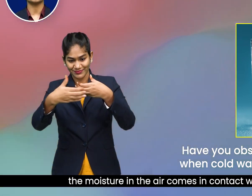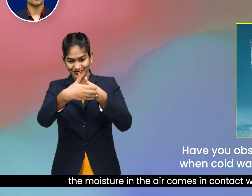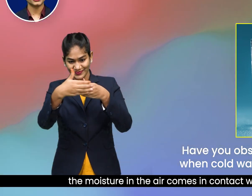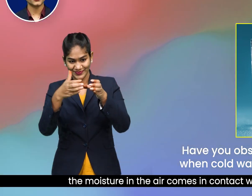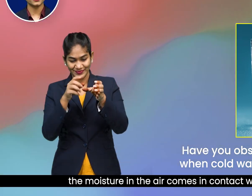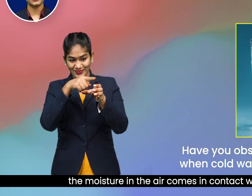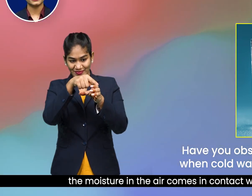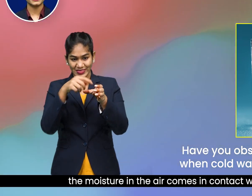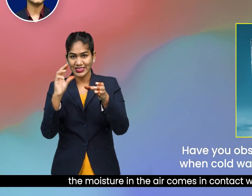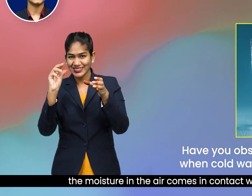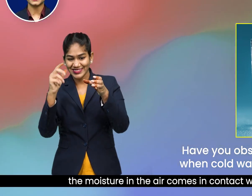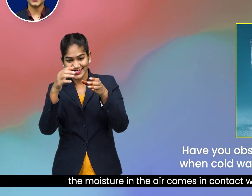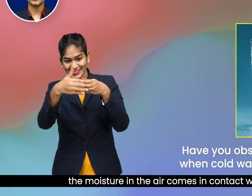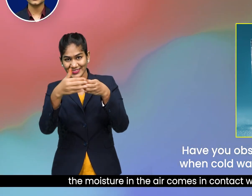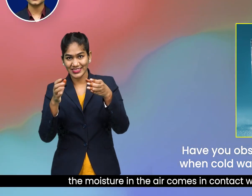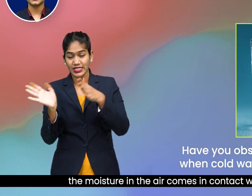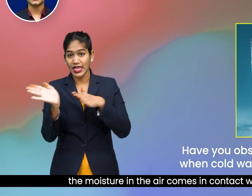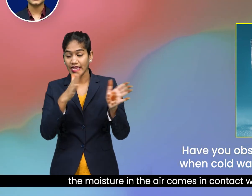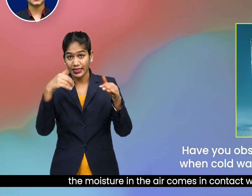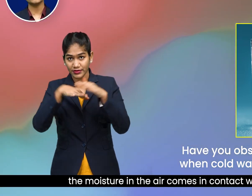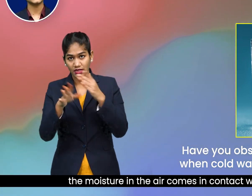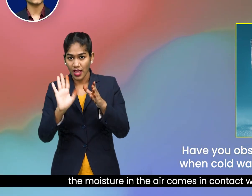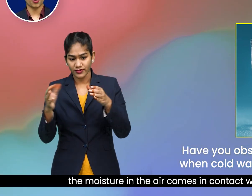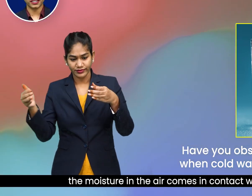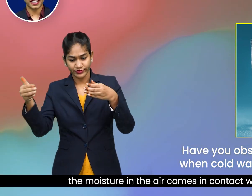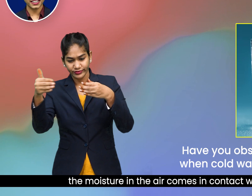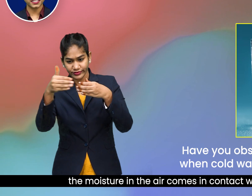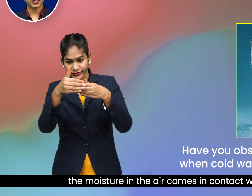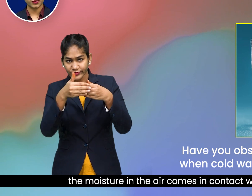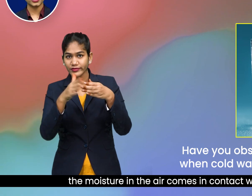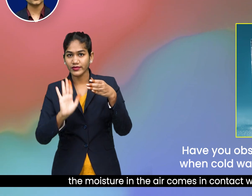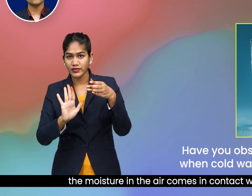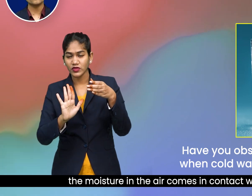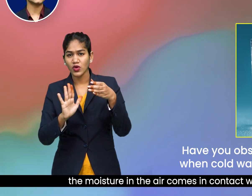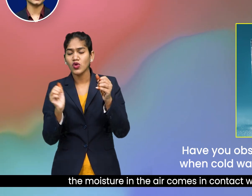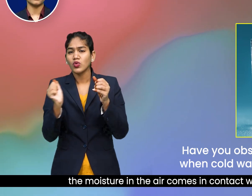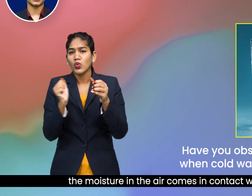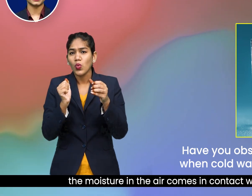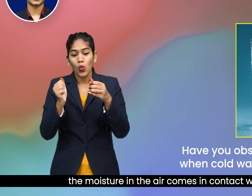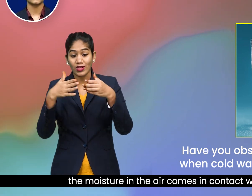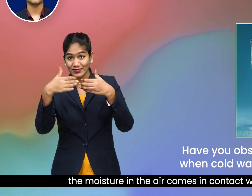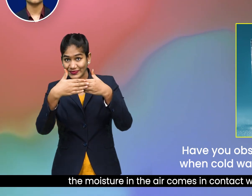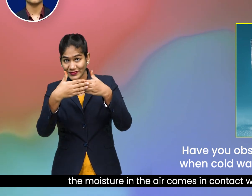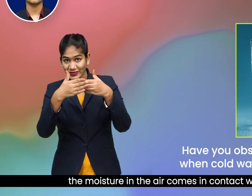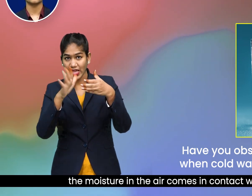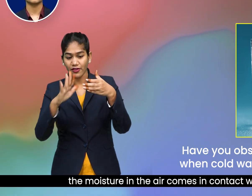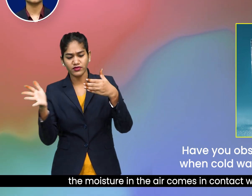As the moisture in the air comes in contact with a cold surface.